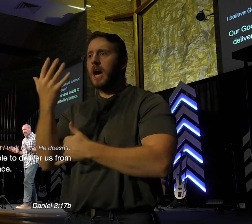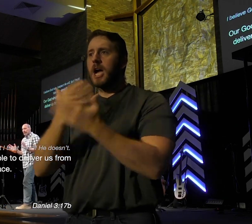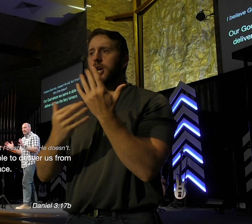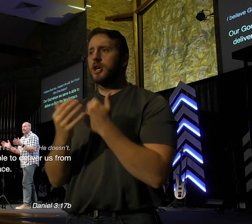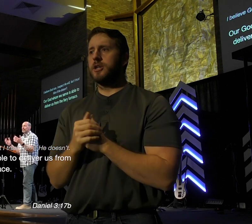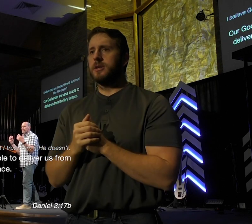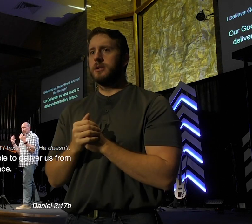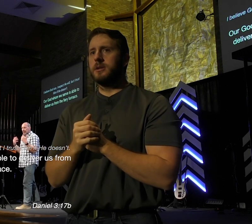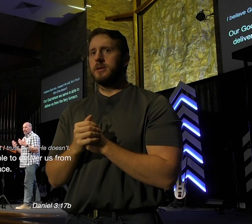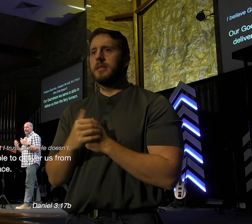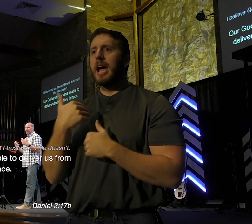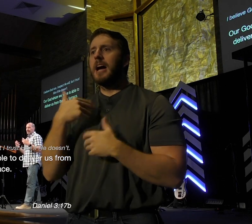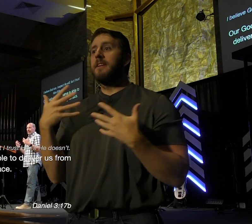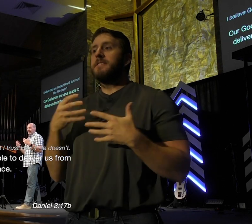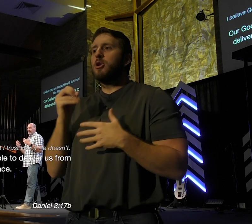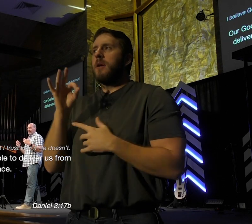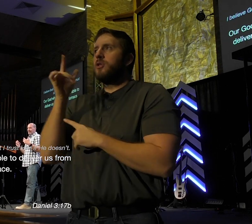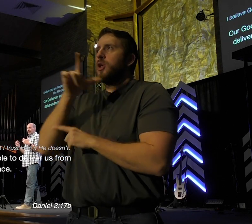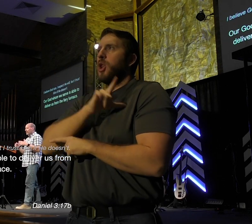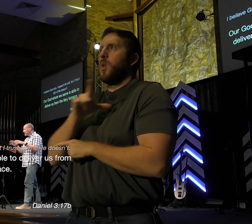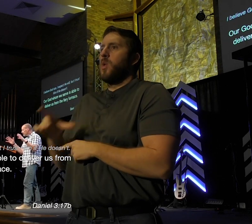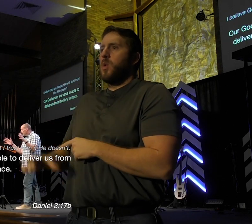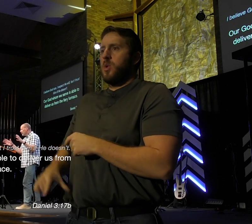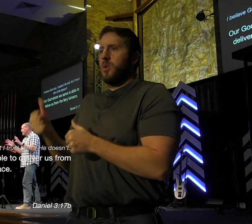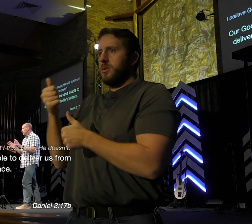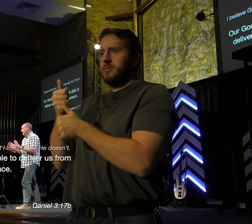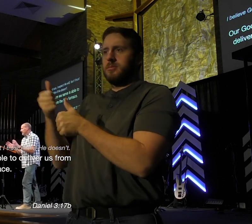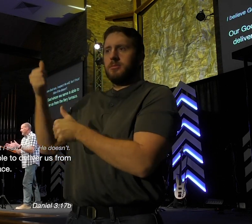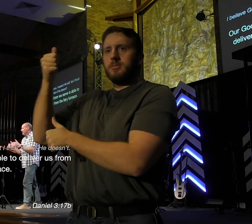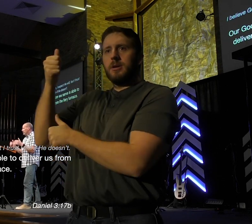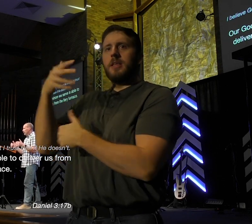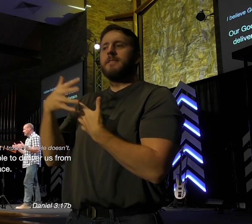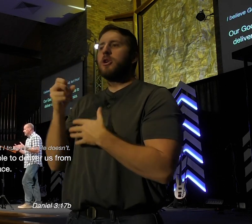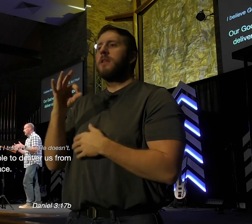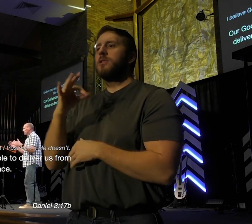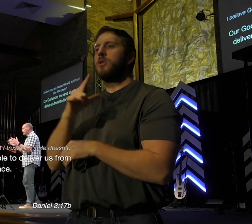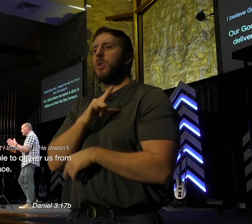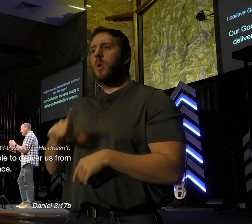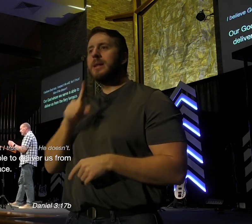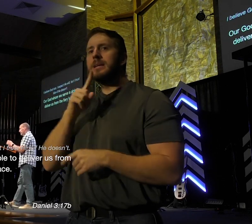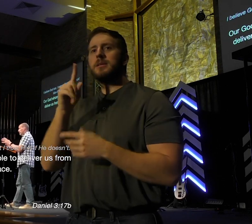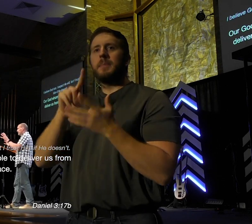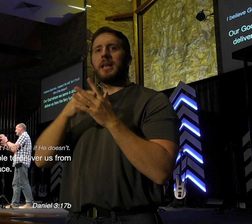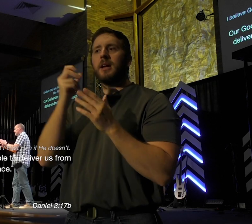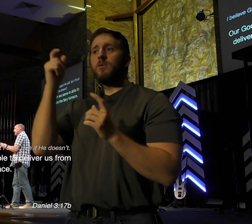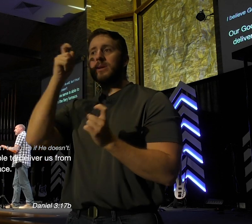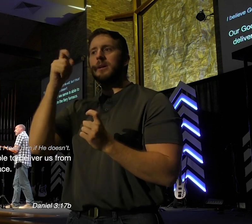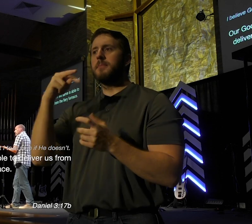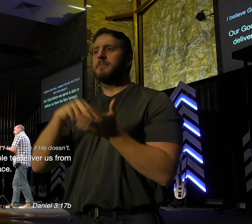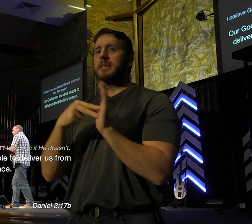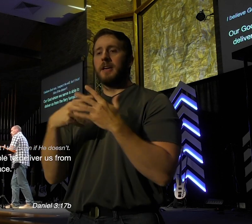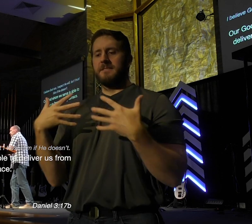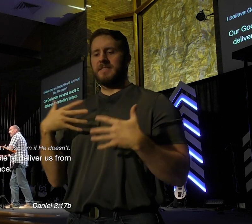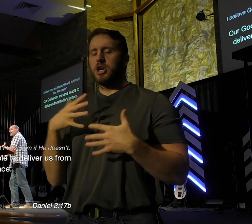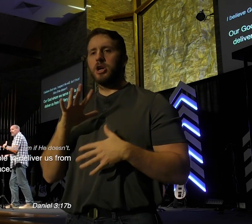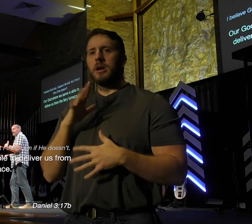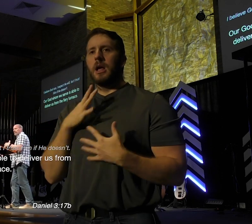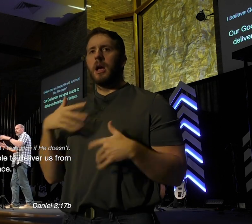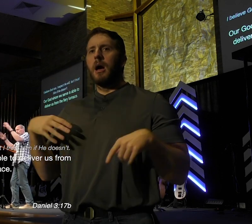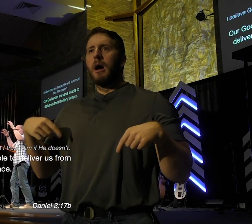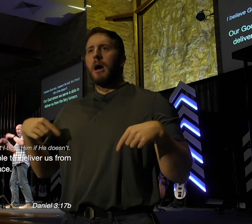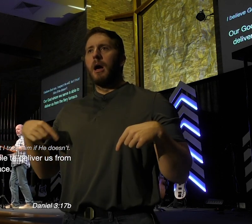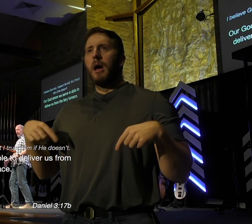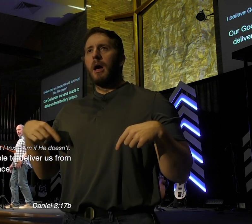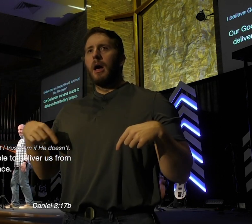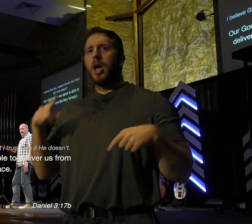because they have a fear of the Lord. The fear of the Lord is the beginning of wisdom. And when I say fear of the Lord, that's not like shaking in